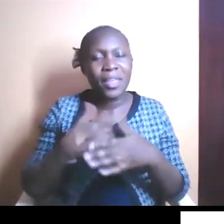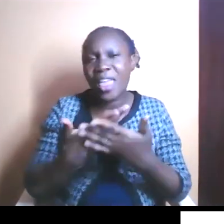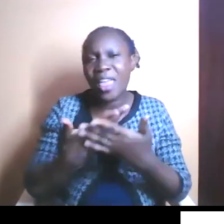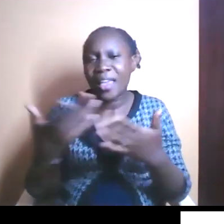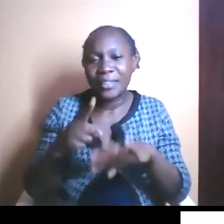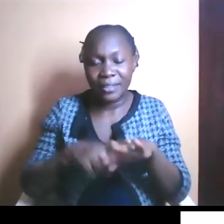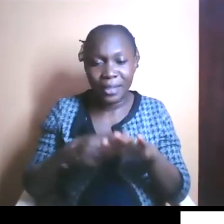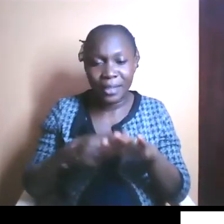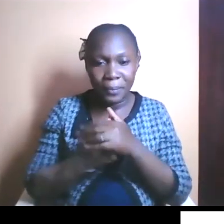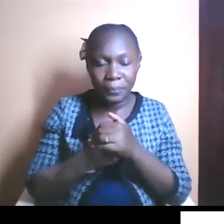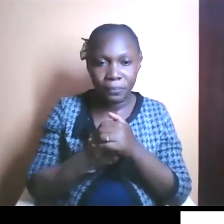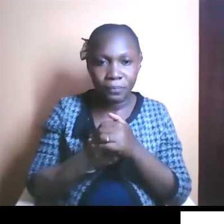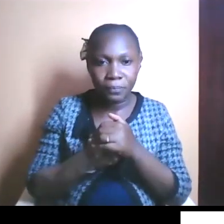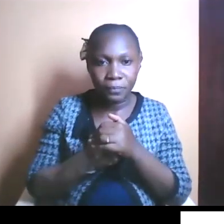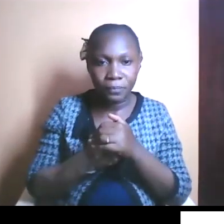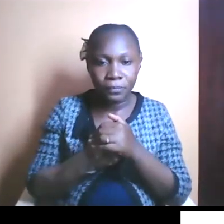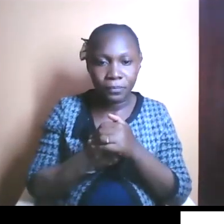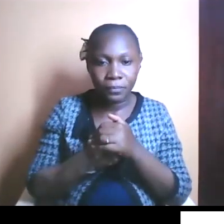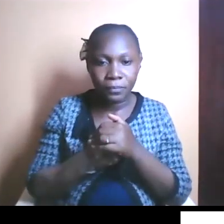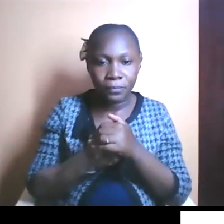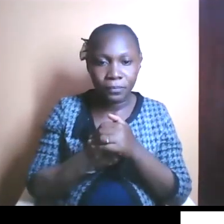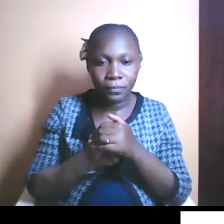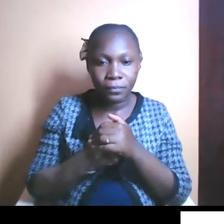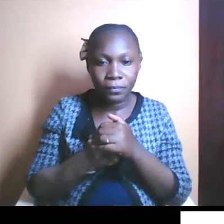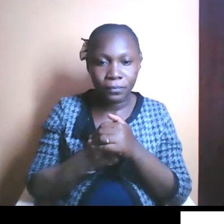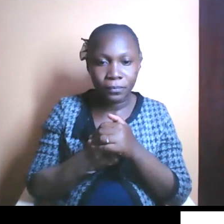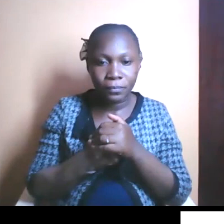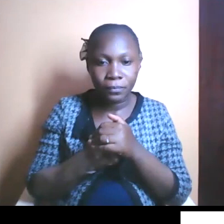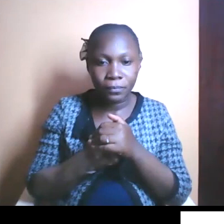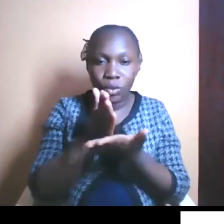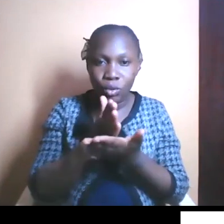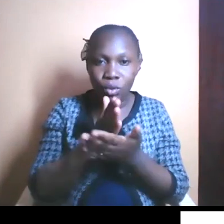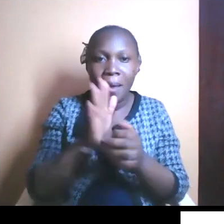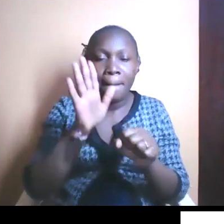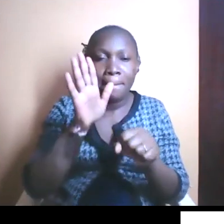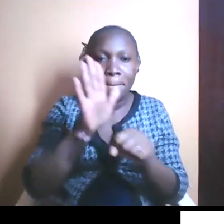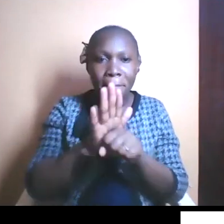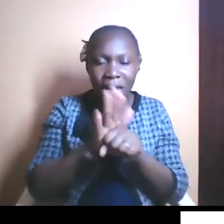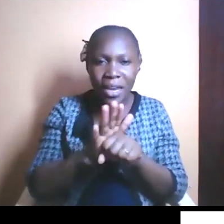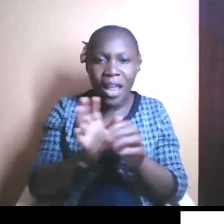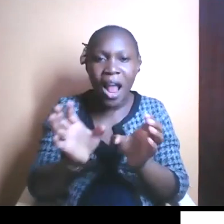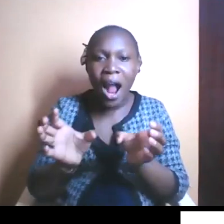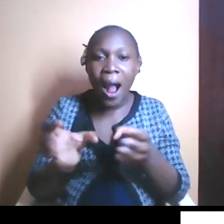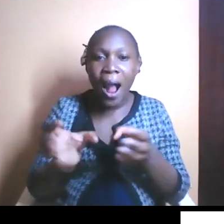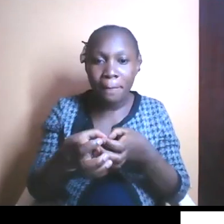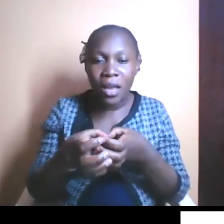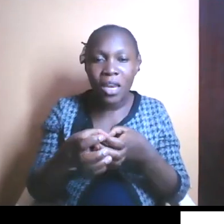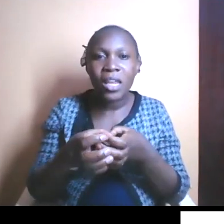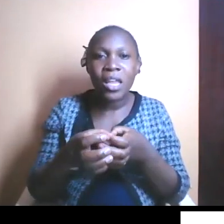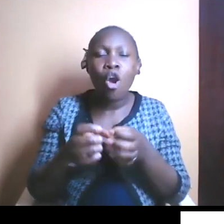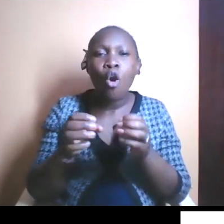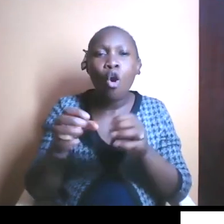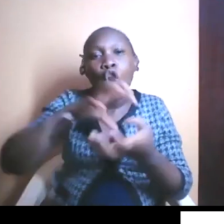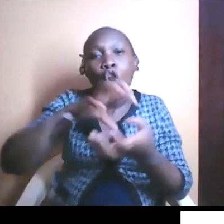Wow. Unfortunately, most companies confuse being busy with being productive. Again,